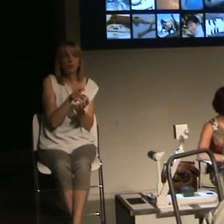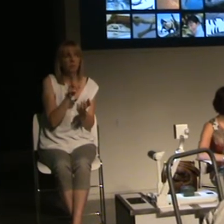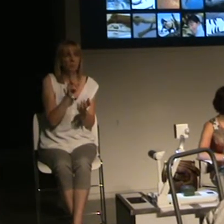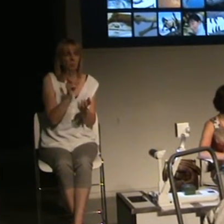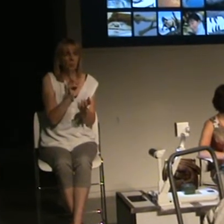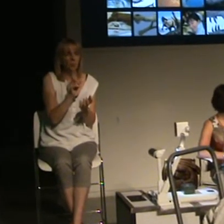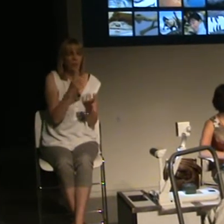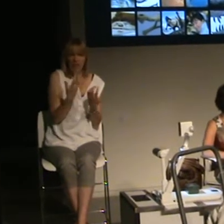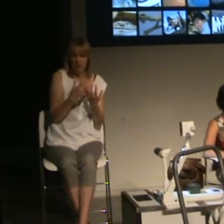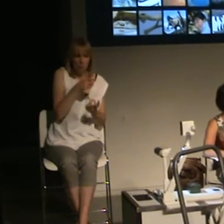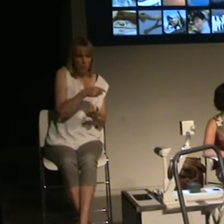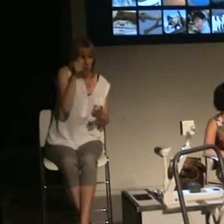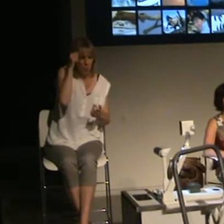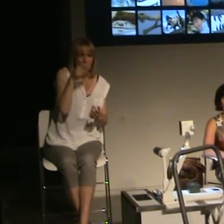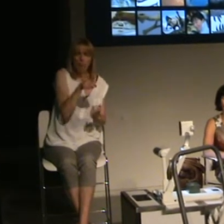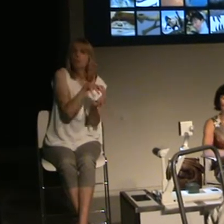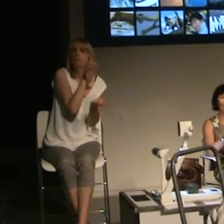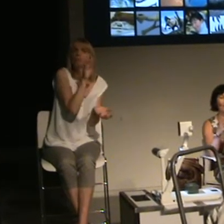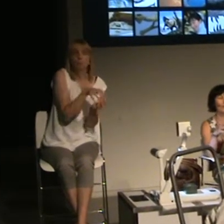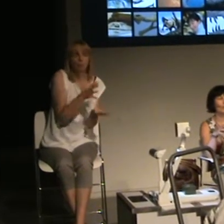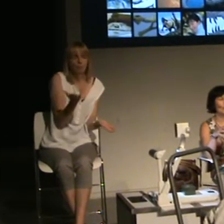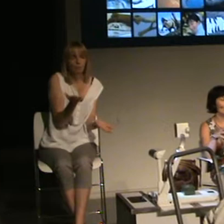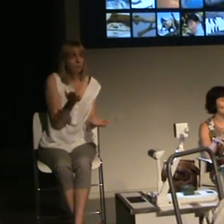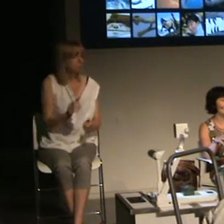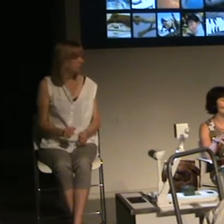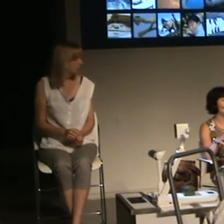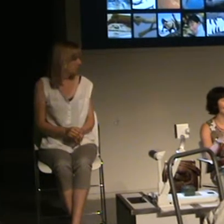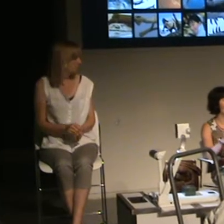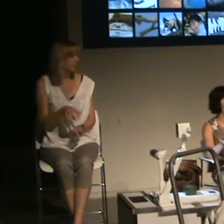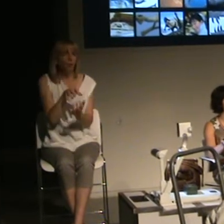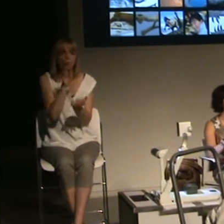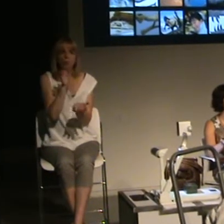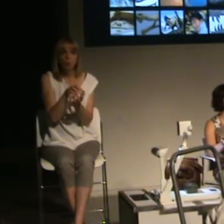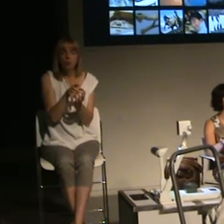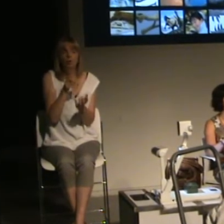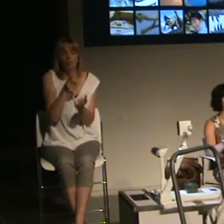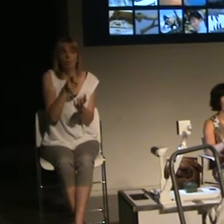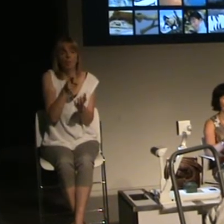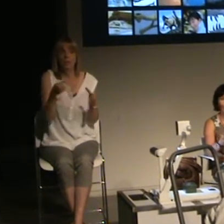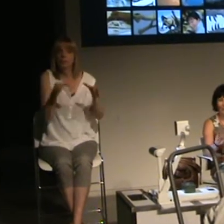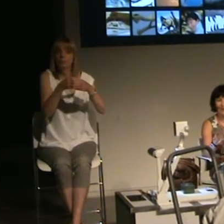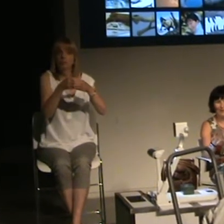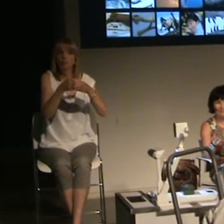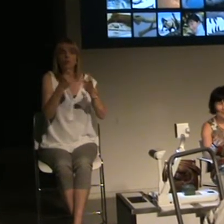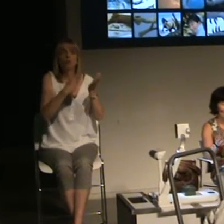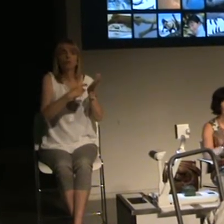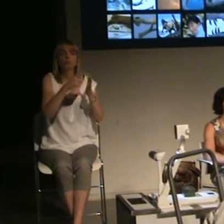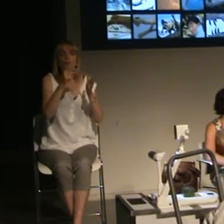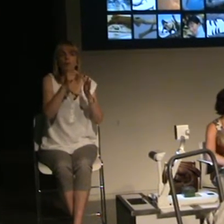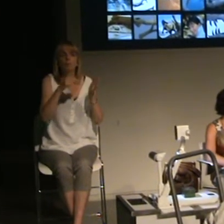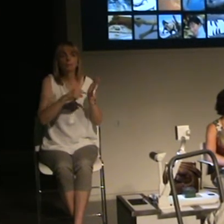another animal in the same group? Okay, well, crocodiles are reptiles. We all know that, I'm